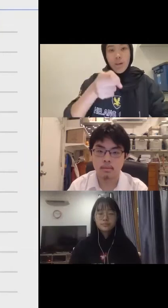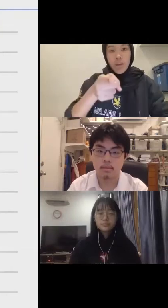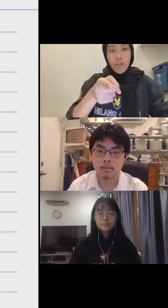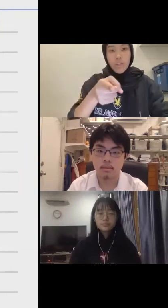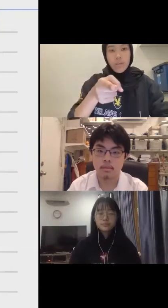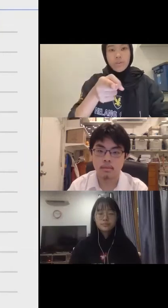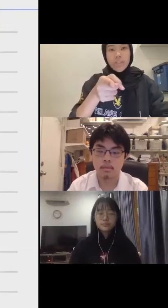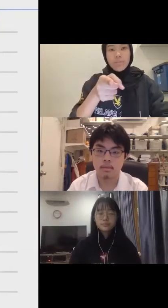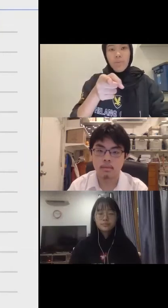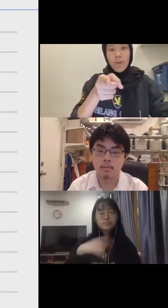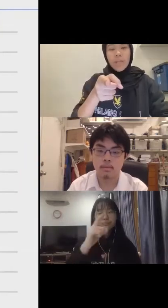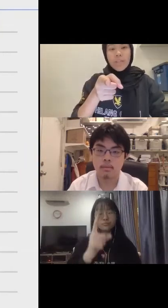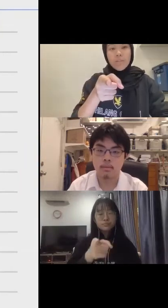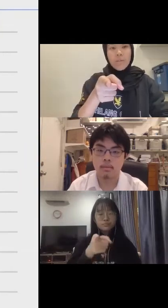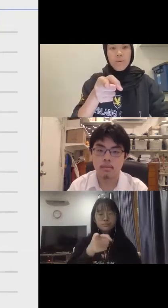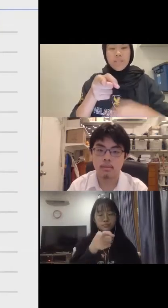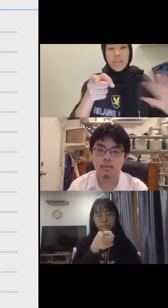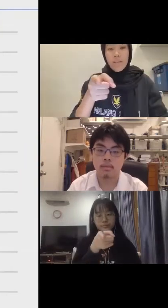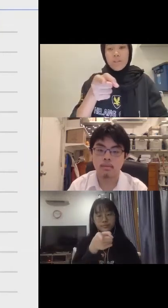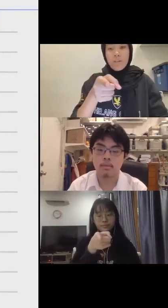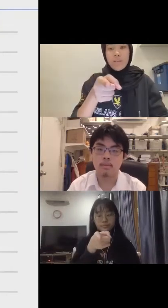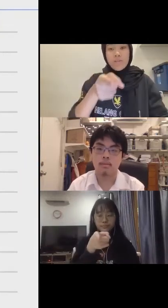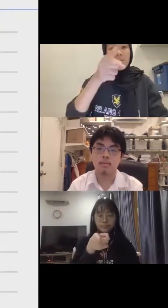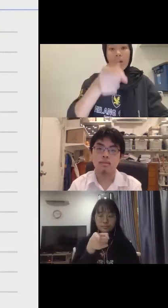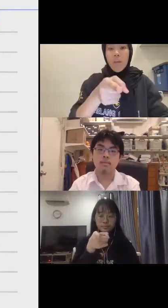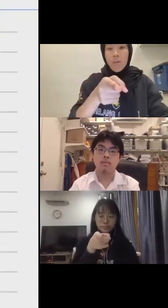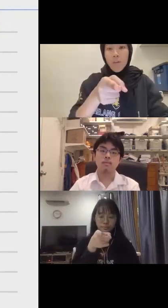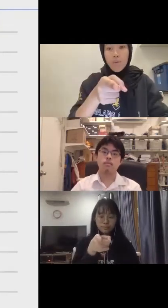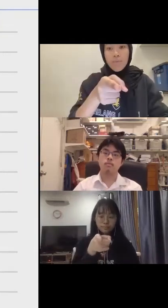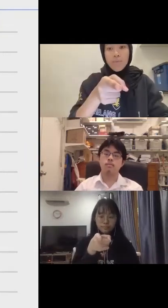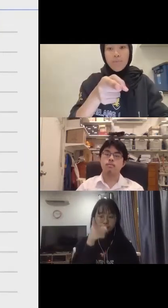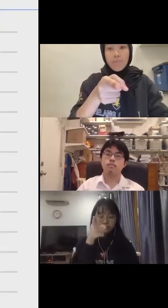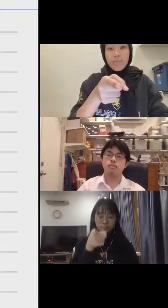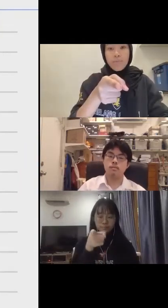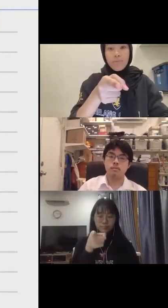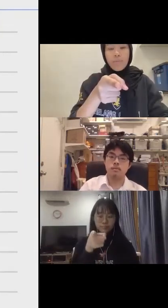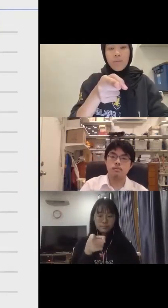you just point to the person that you're talking to. You,